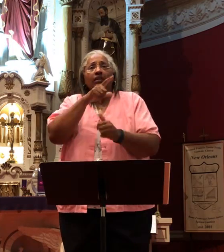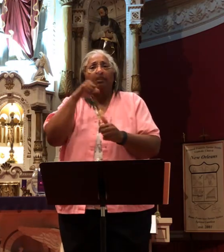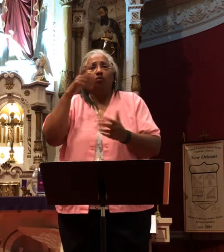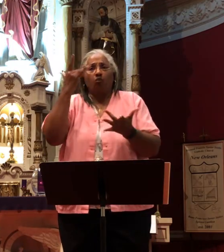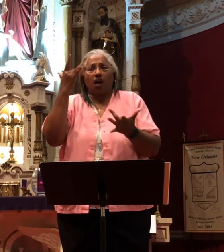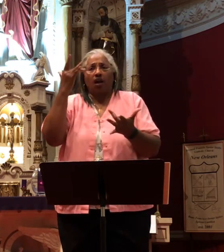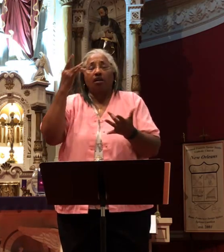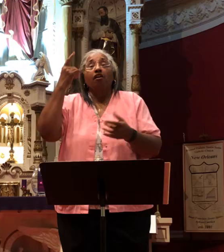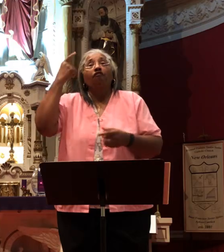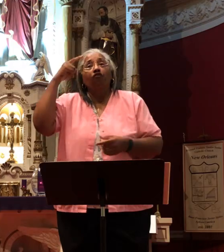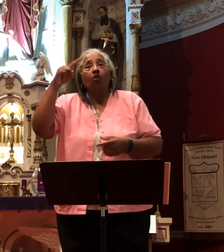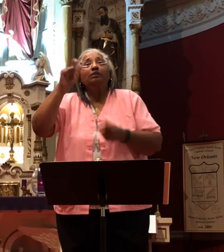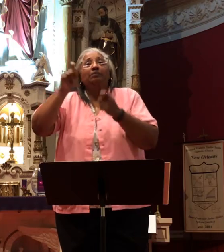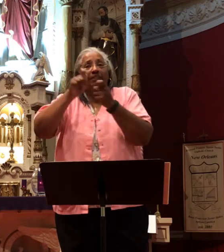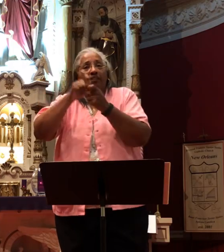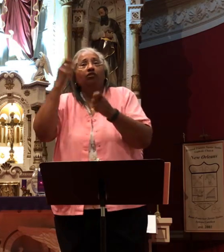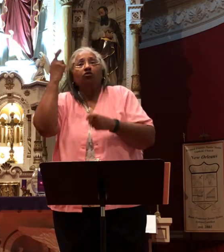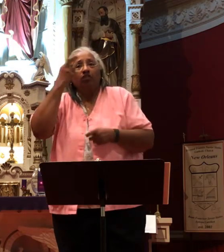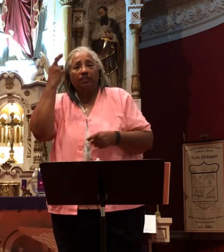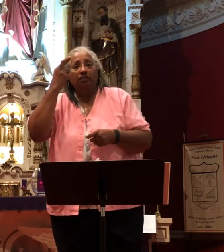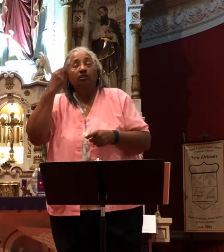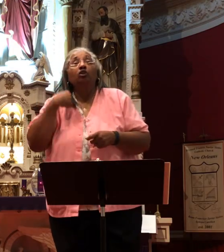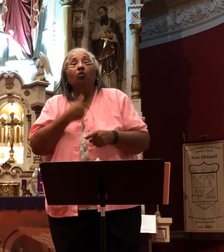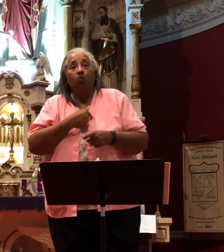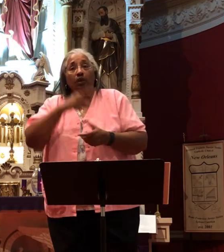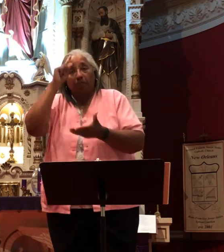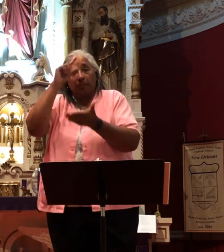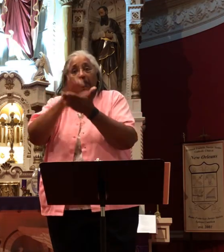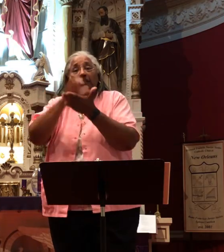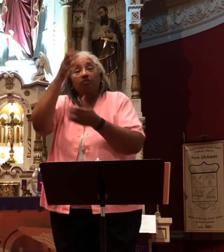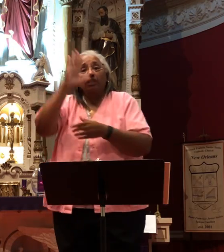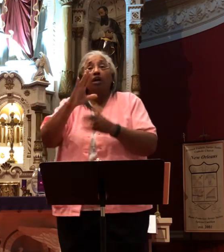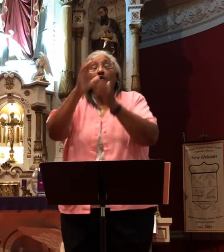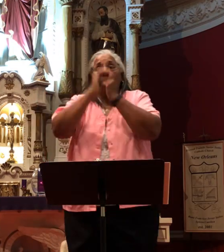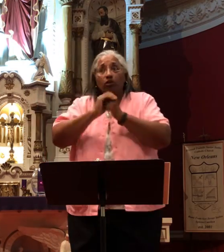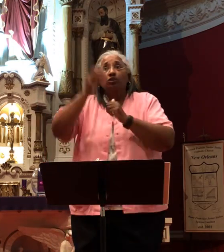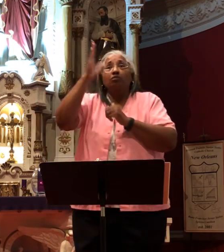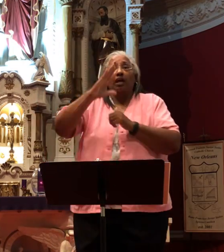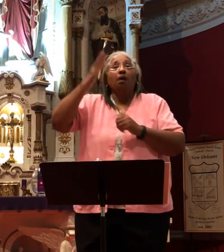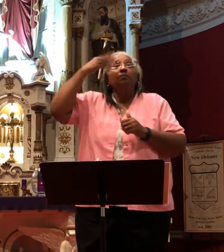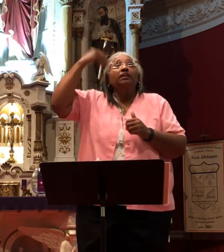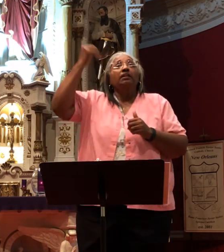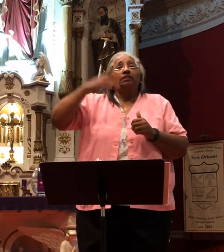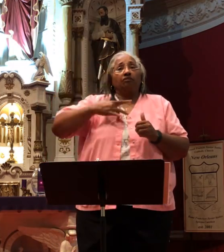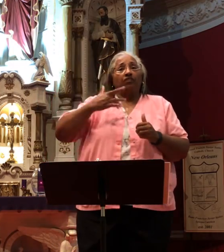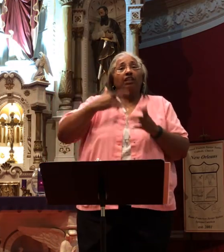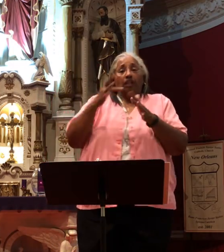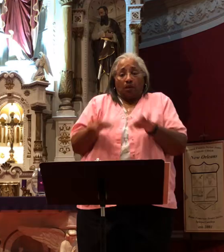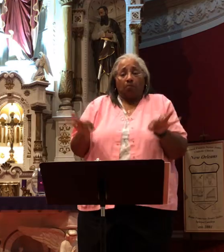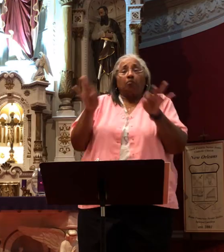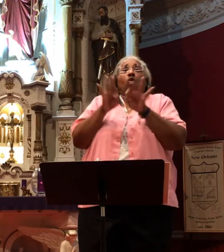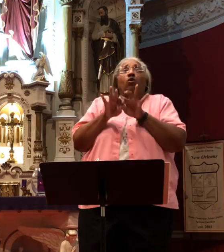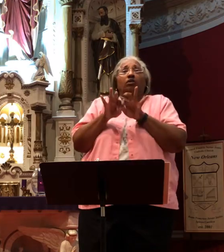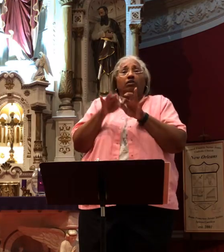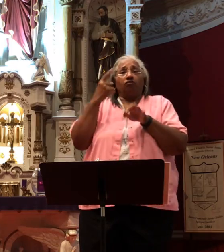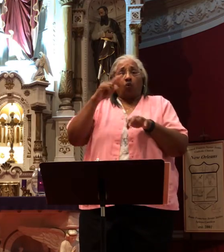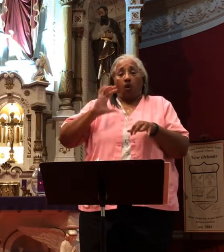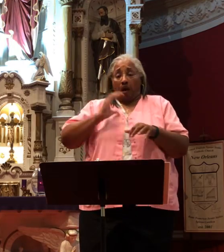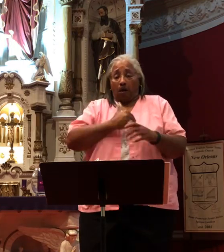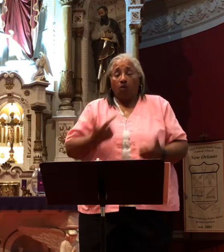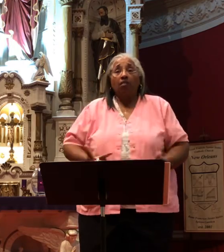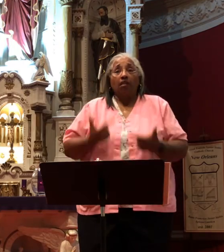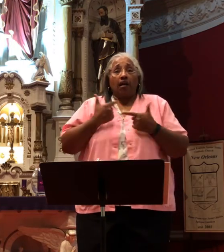worship God, because we do find that that is so important for us today. And as we go through this difficult time